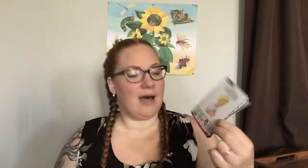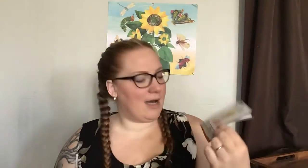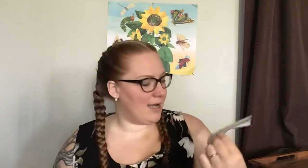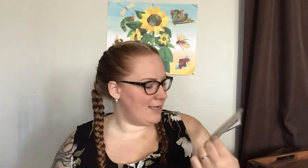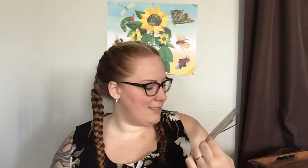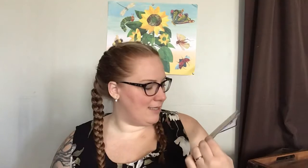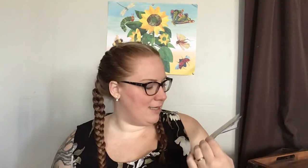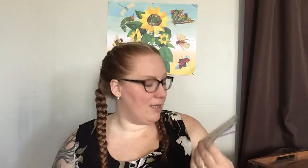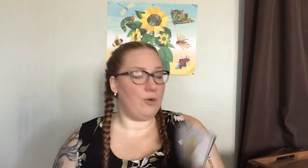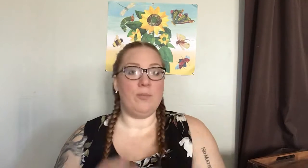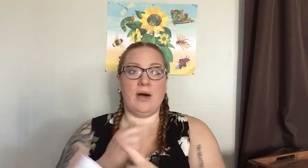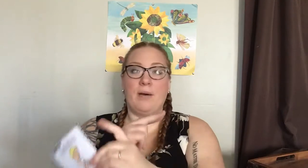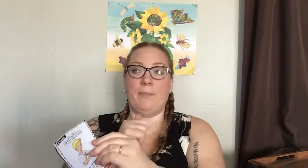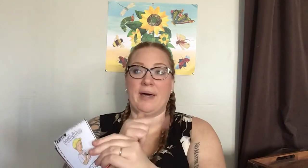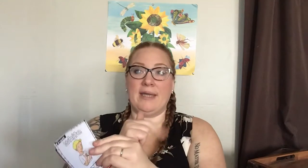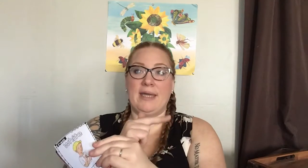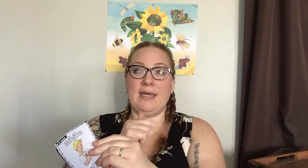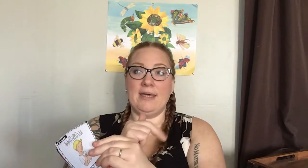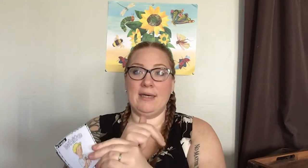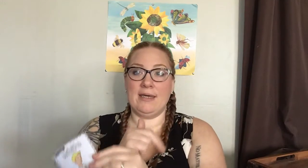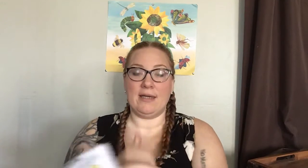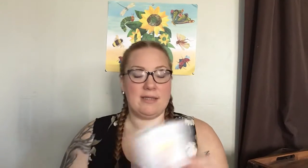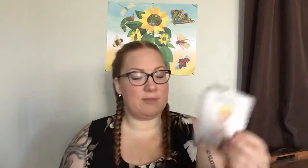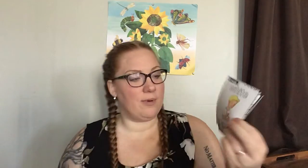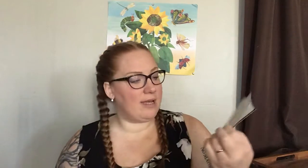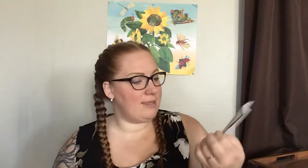I see, a bunny is white,